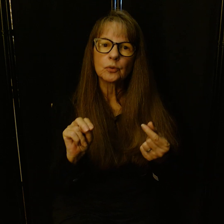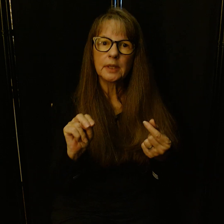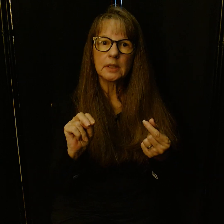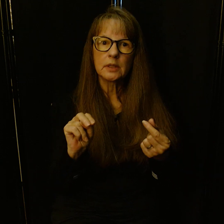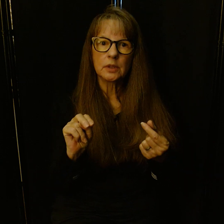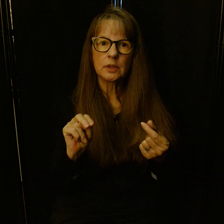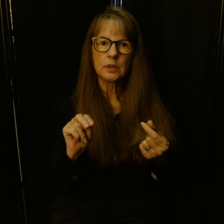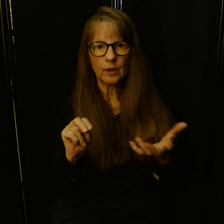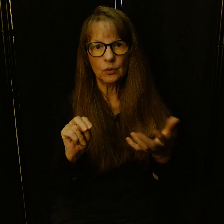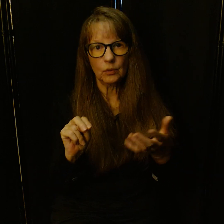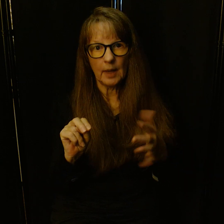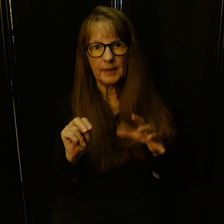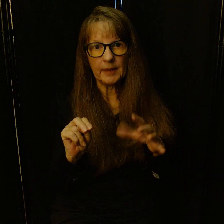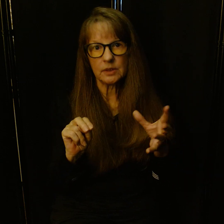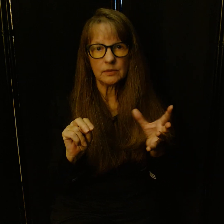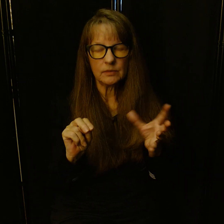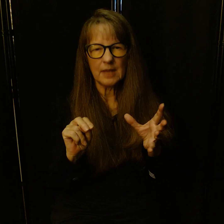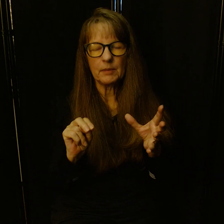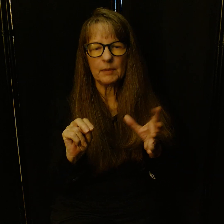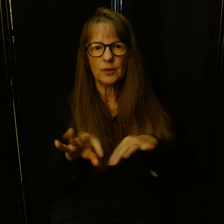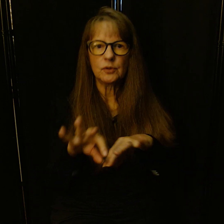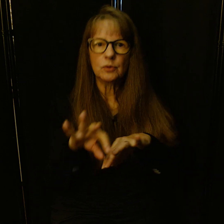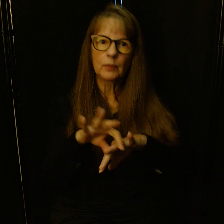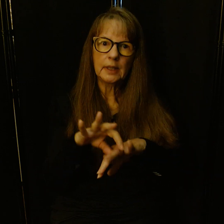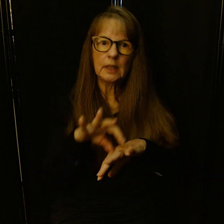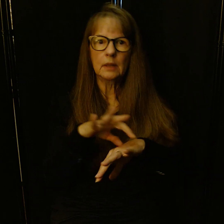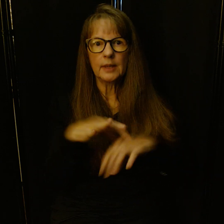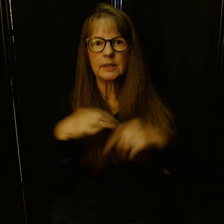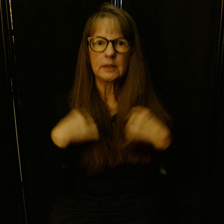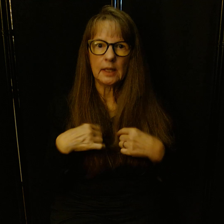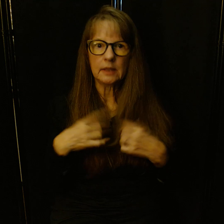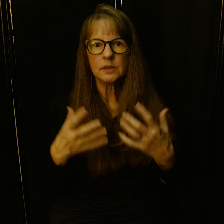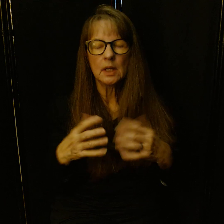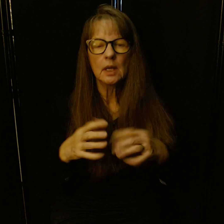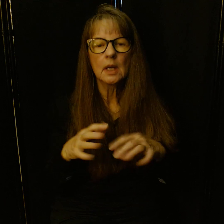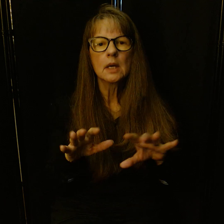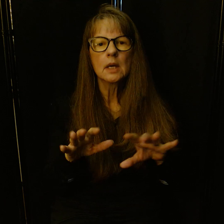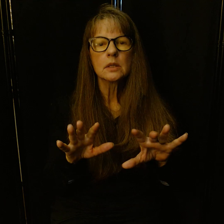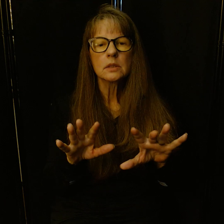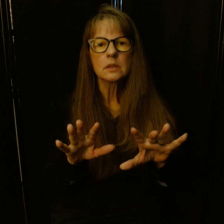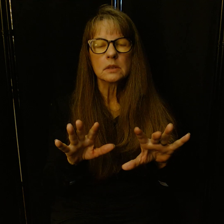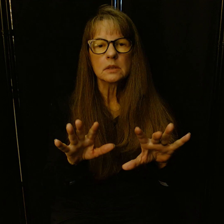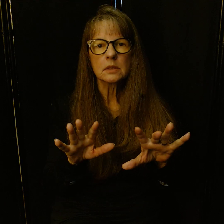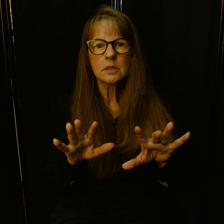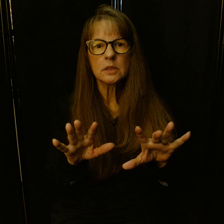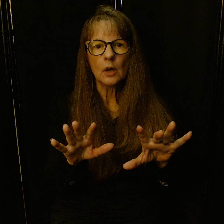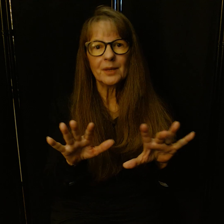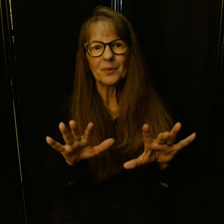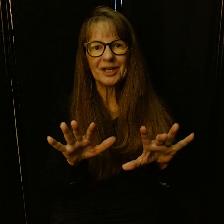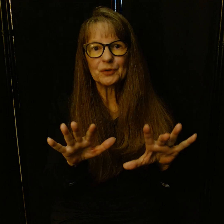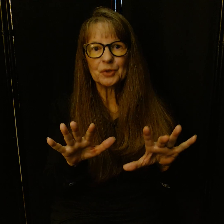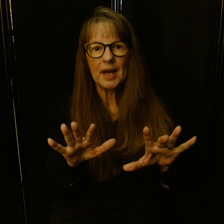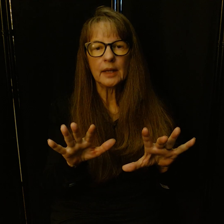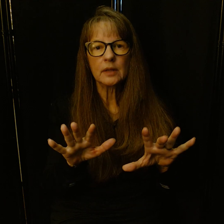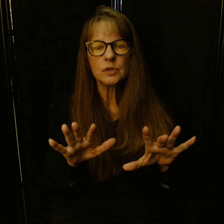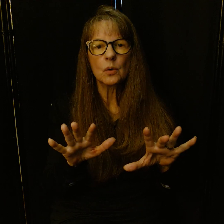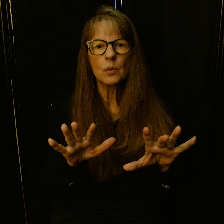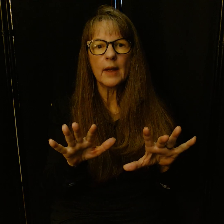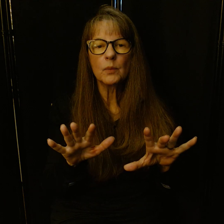is a category. I mean, it's a statement, but you have to do a ring and a bracelet, necklace. So I didn't want to get off track. So everyone had